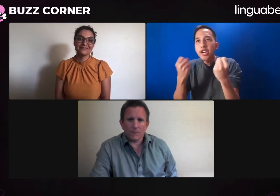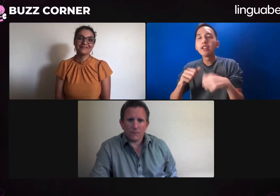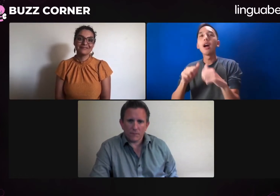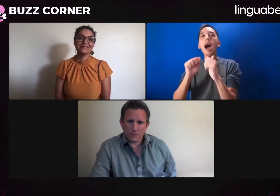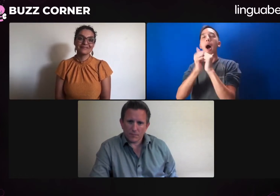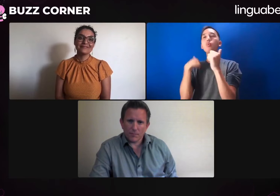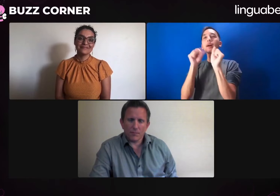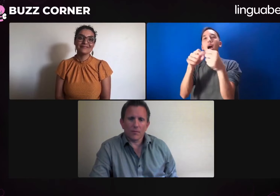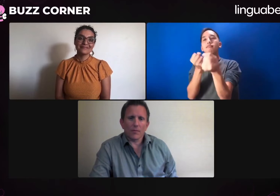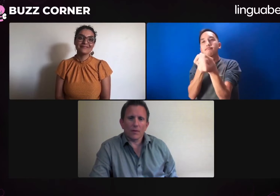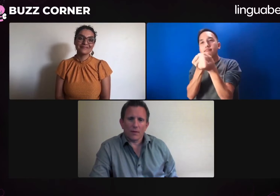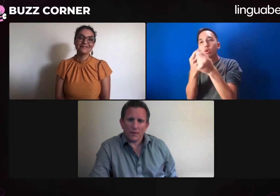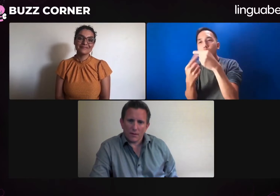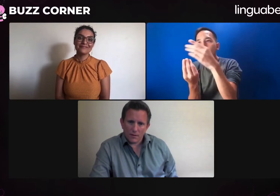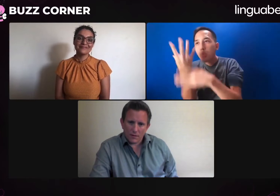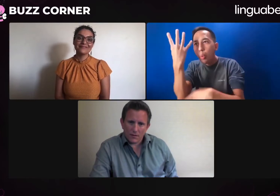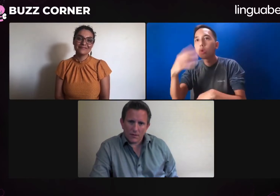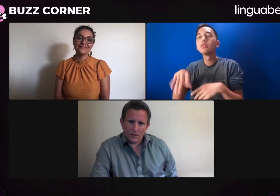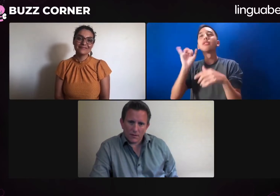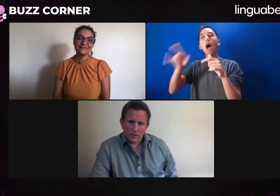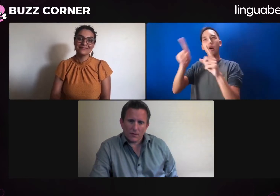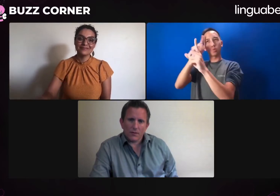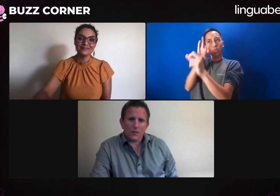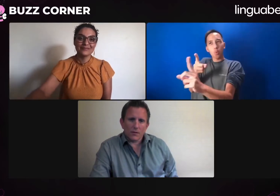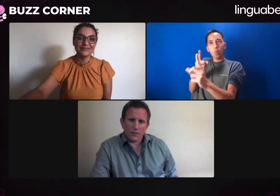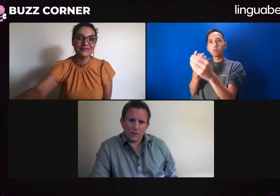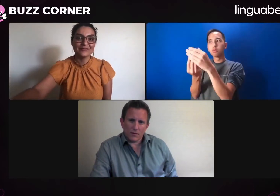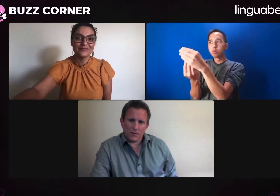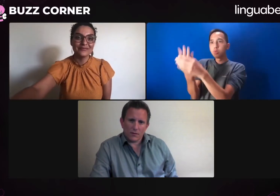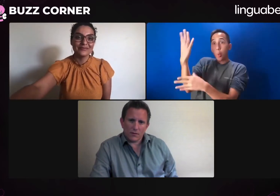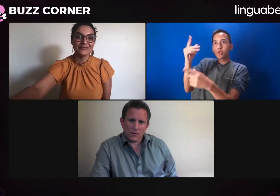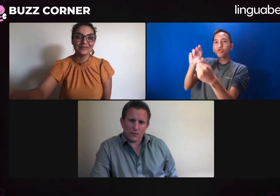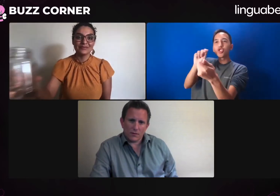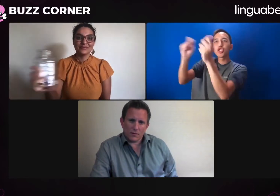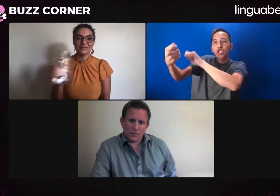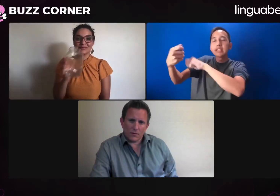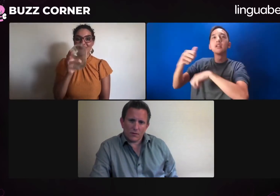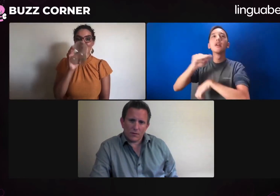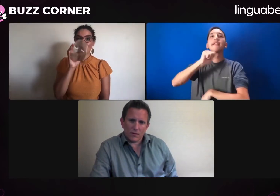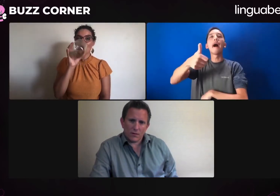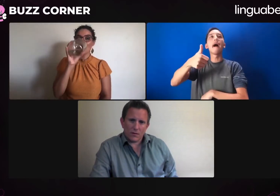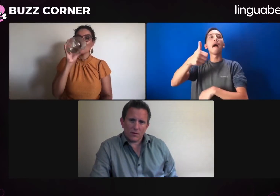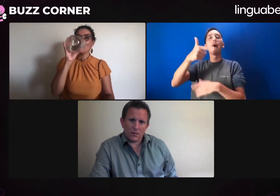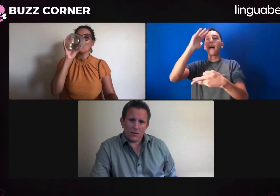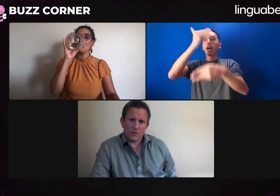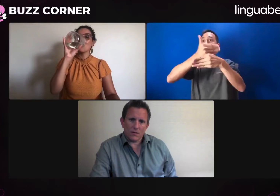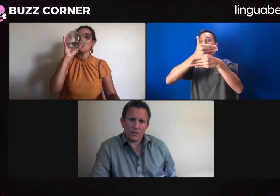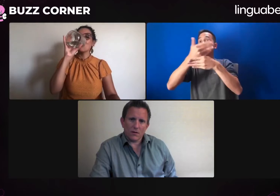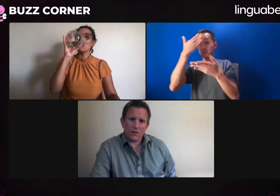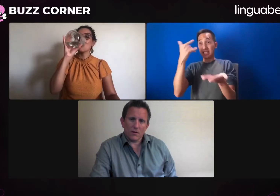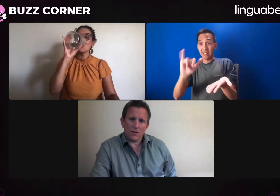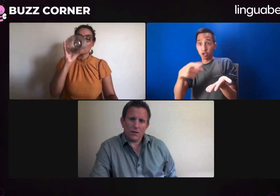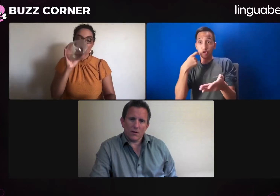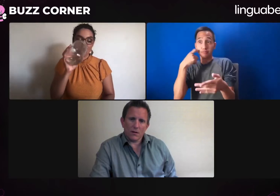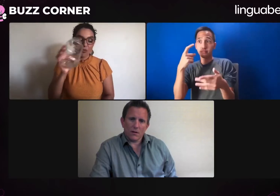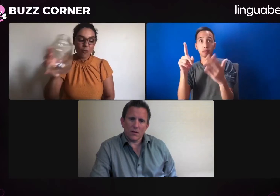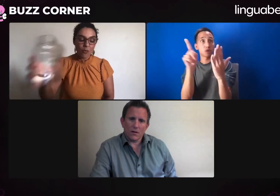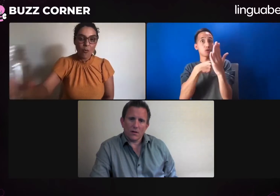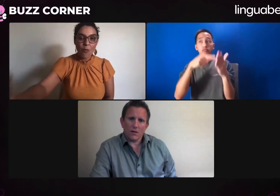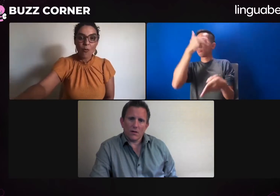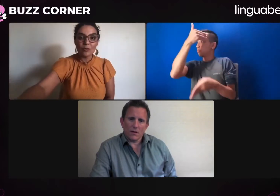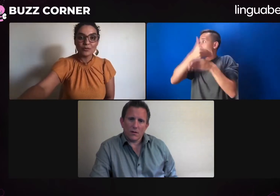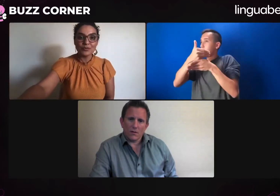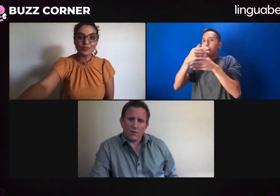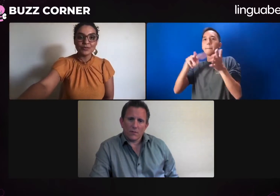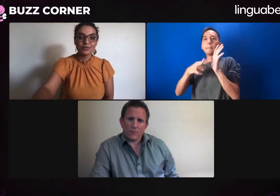and that focuses more on healing and how we can support growth. And the goal should be to grow and change and not to